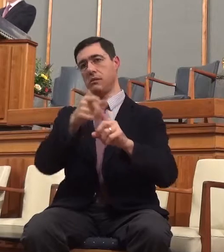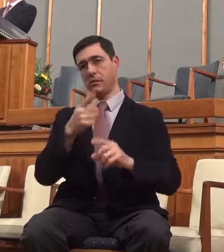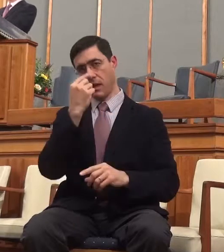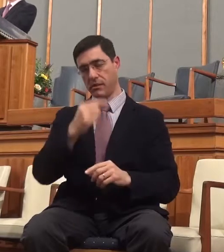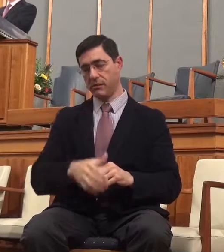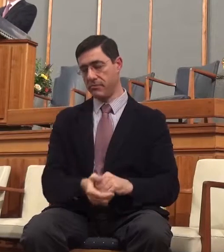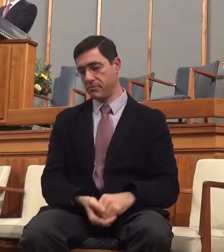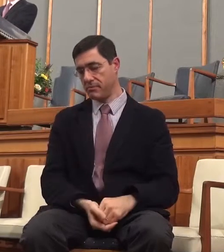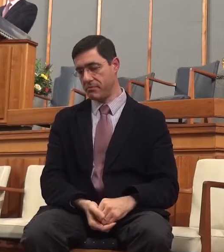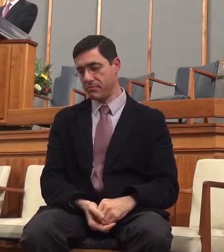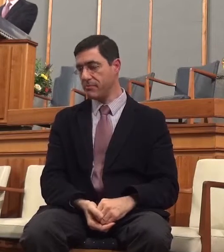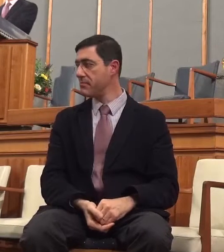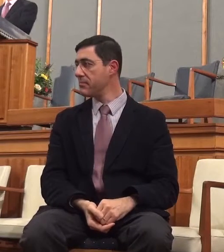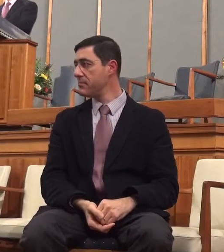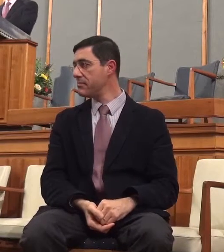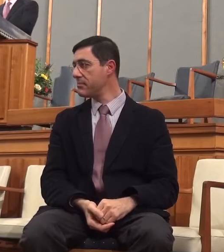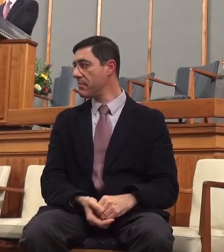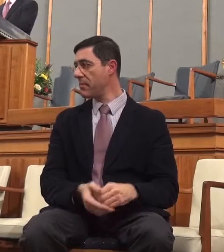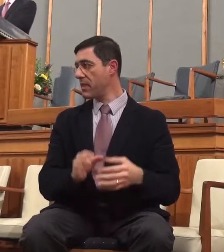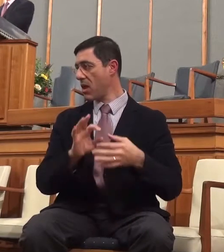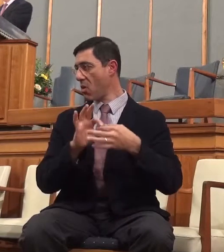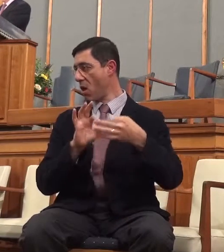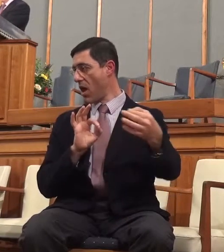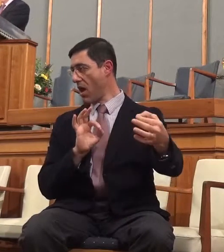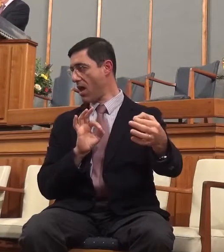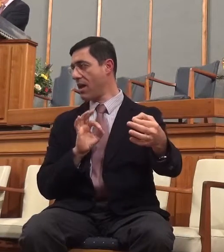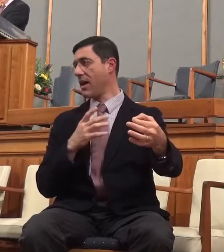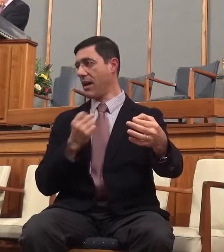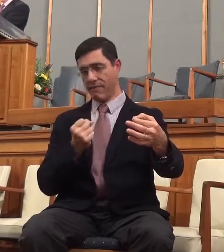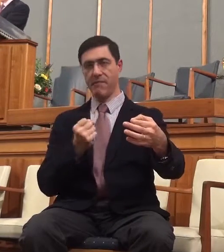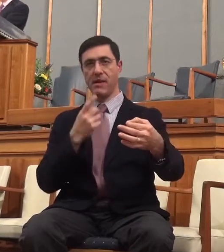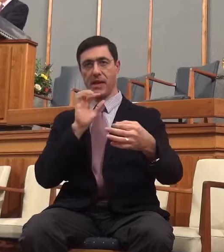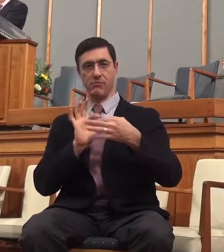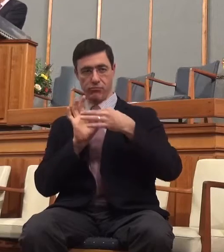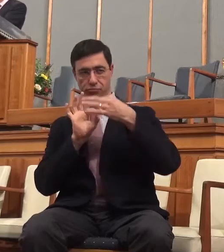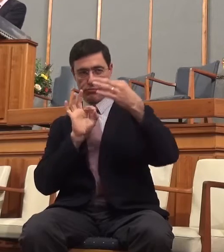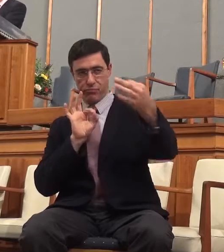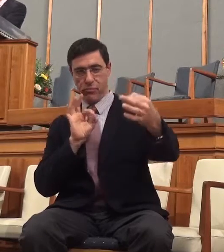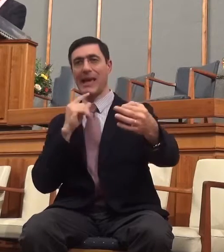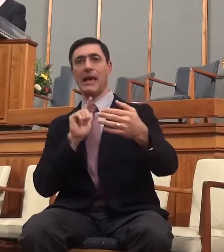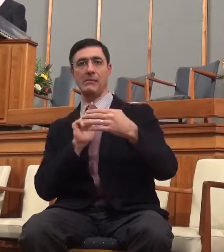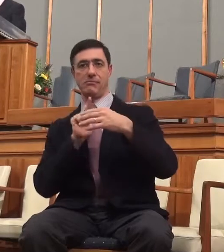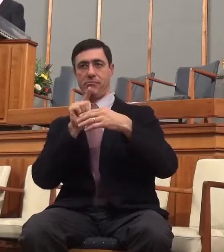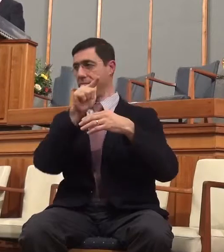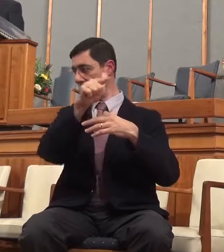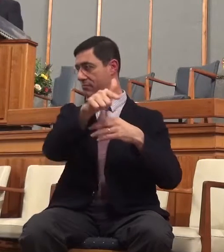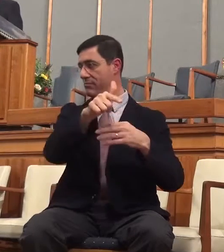little joysticks with the toy aircraft, you know. He had to sit there and with his joystick steer this